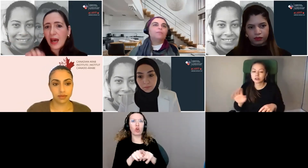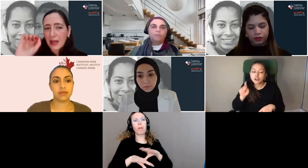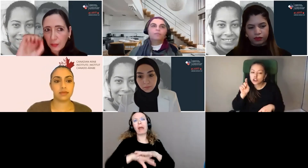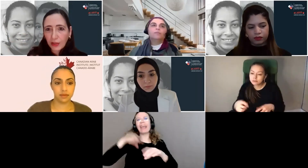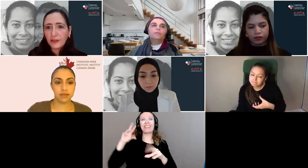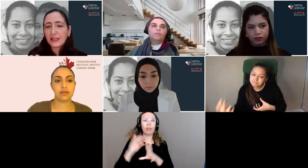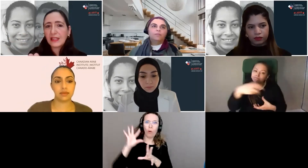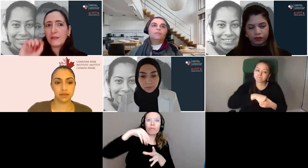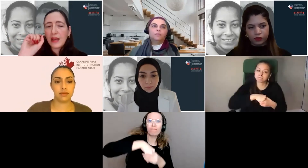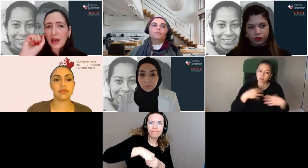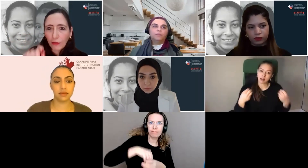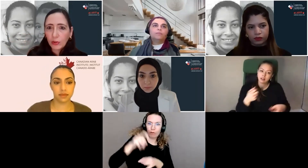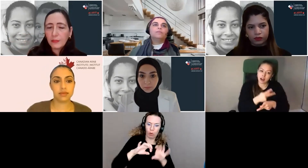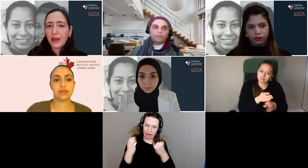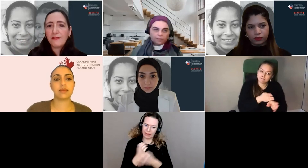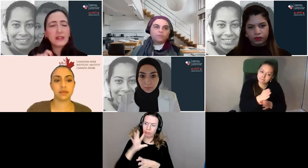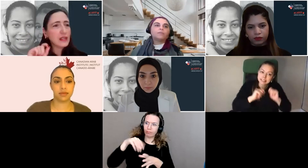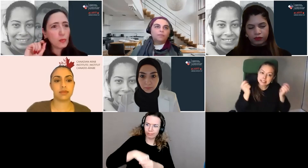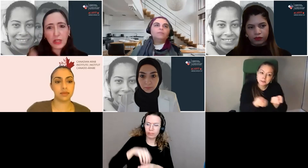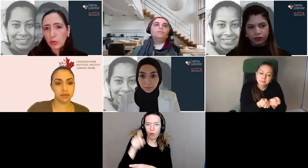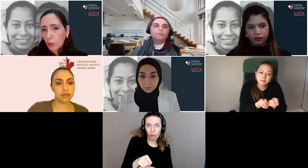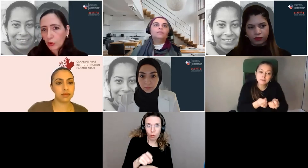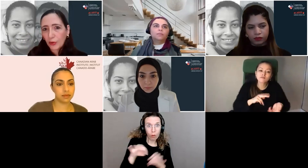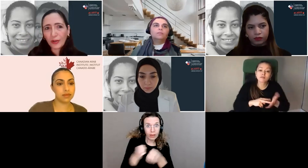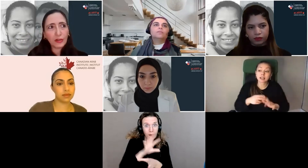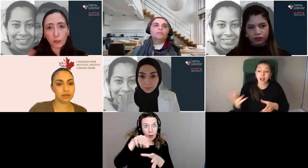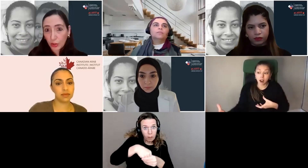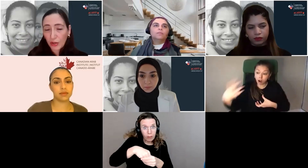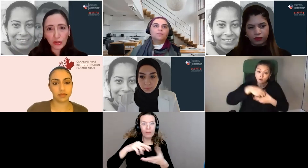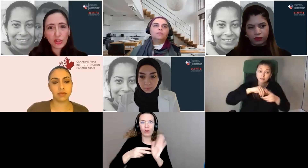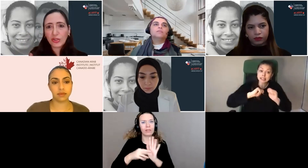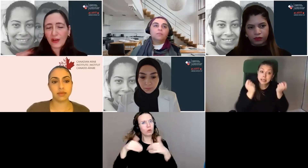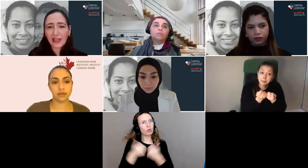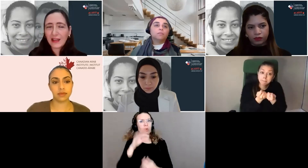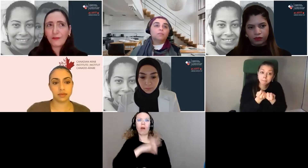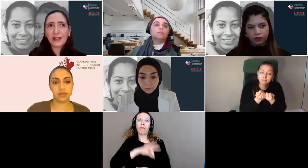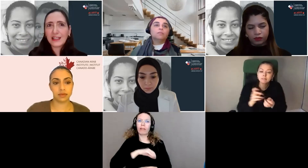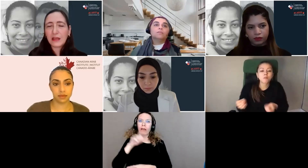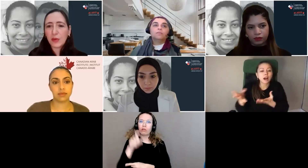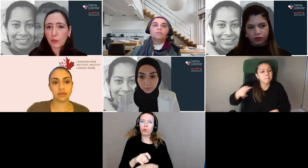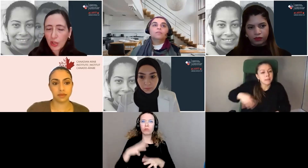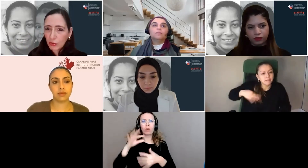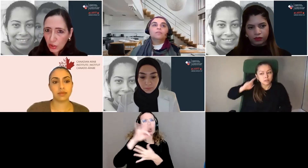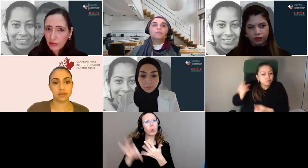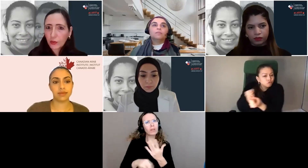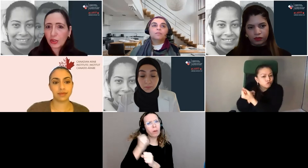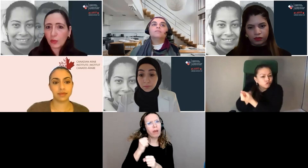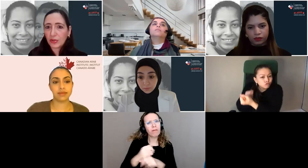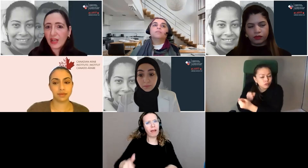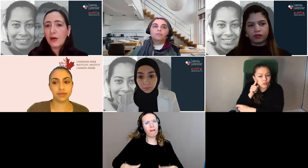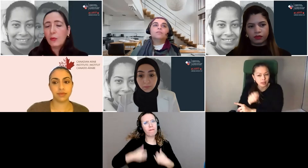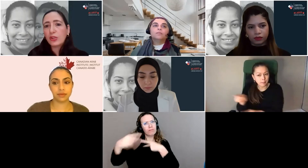team. And as part of that team, have all the benefits. We need to work more on working conditions, so I can definitely see better working conditions